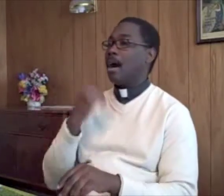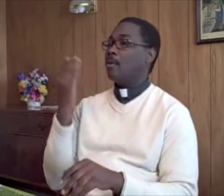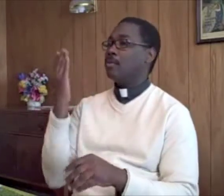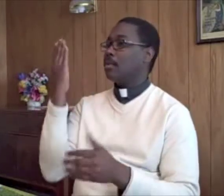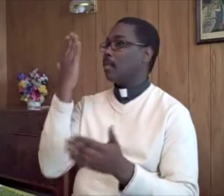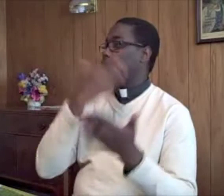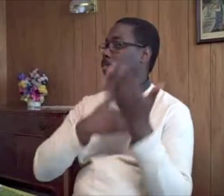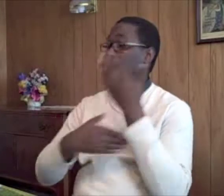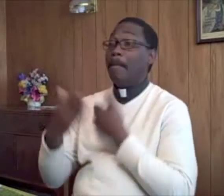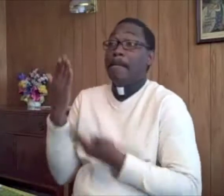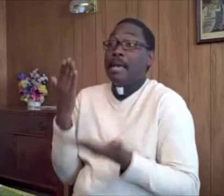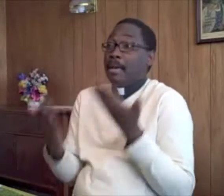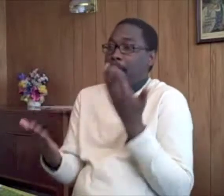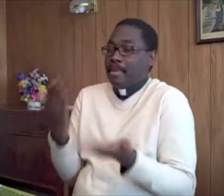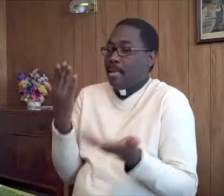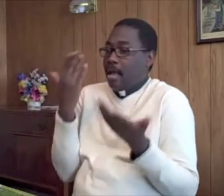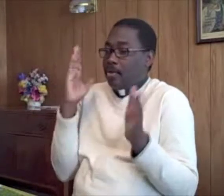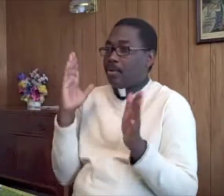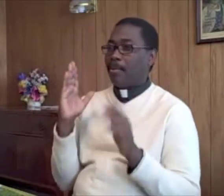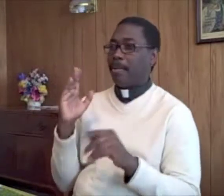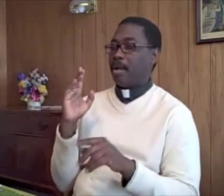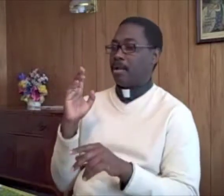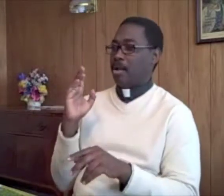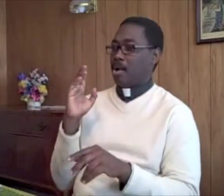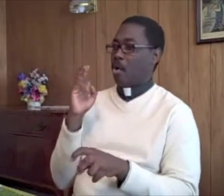wasn't that aware that it happened.